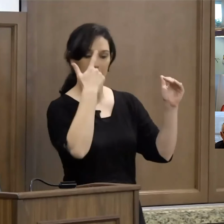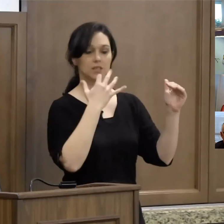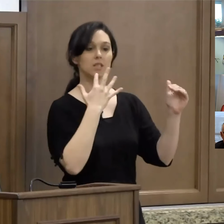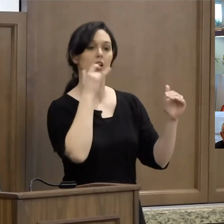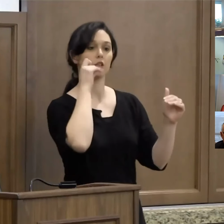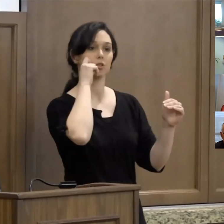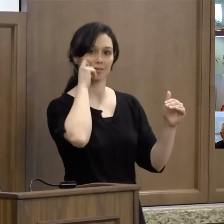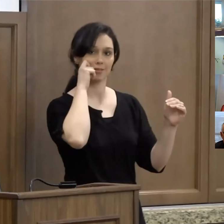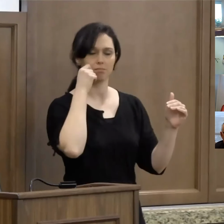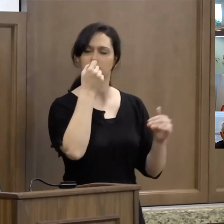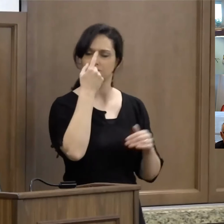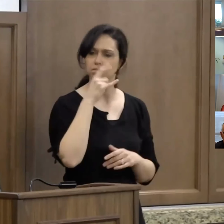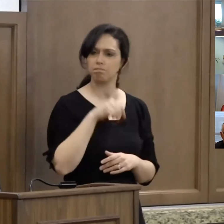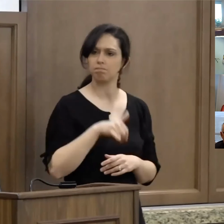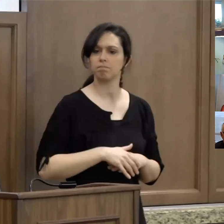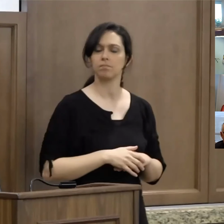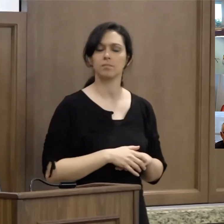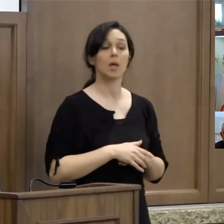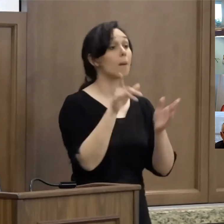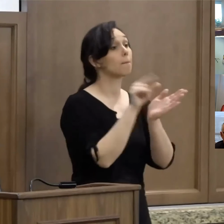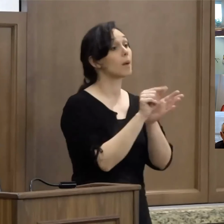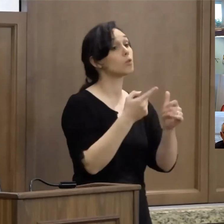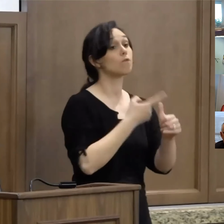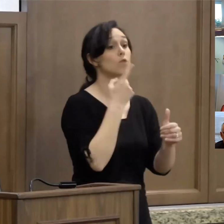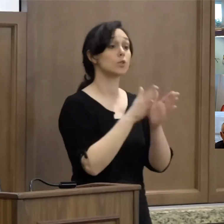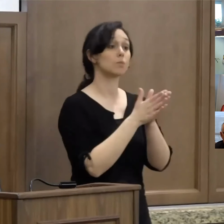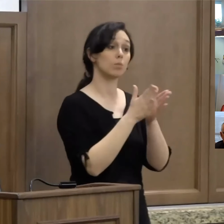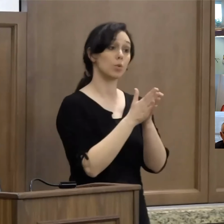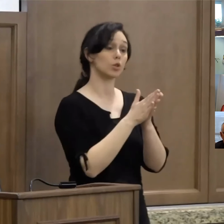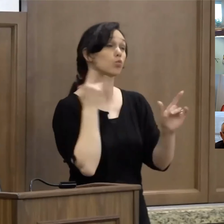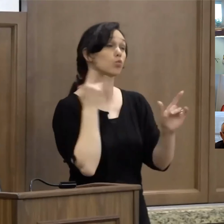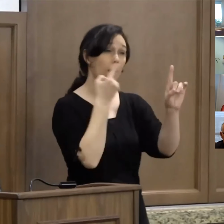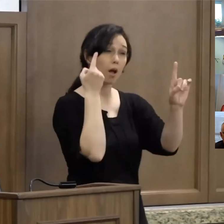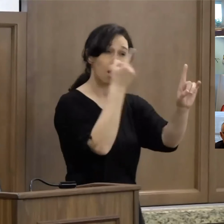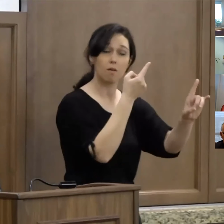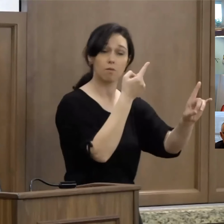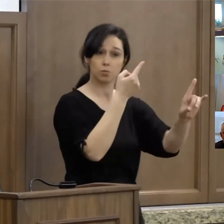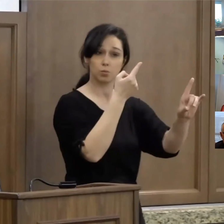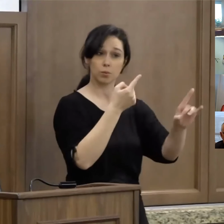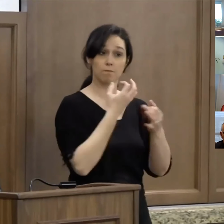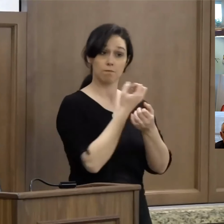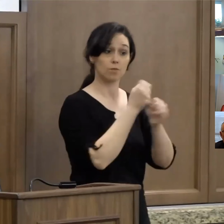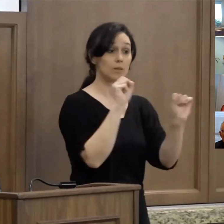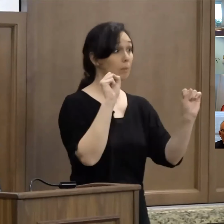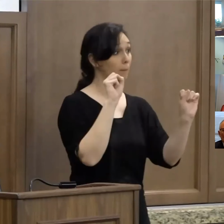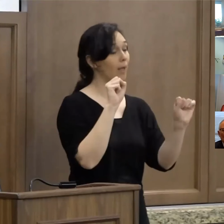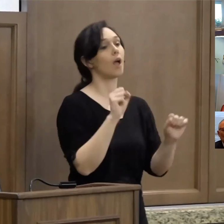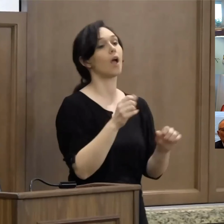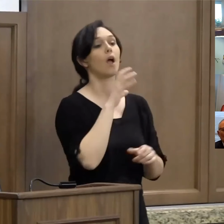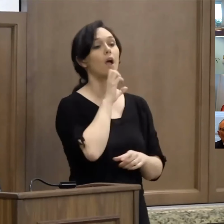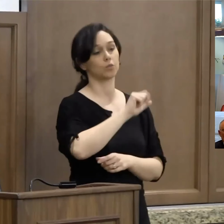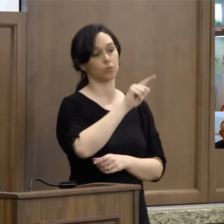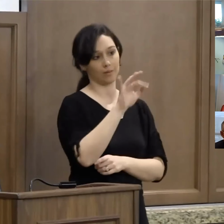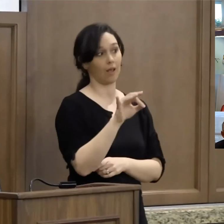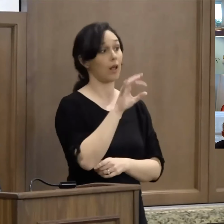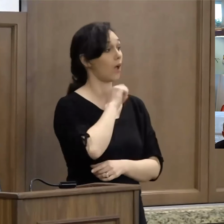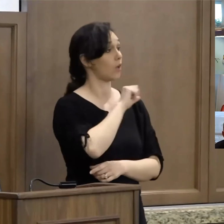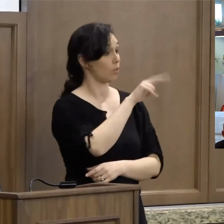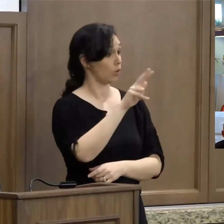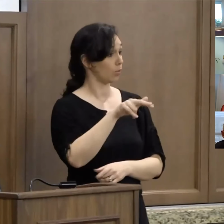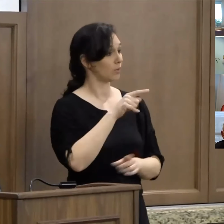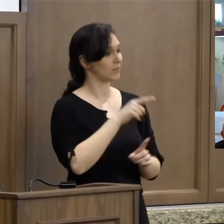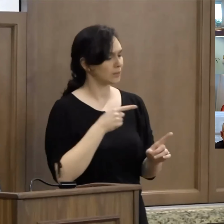color of his skin. He published his first book, Stride Toward Freedom, at the age of 29. At age 33, he was pressing